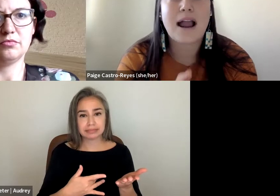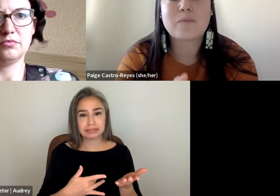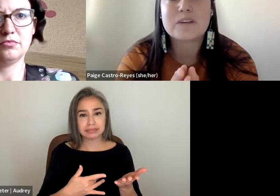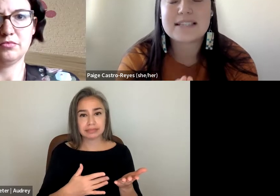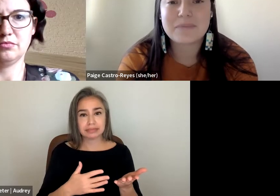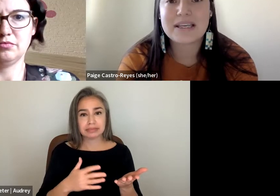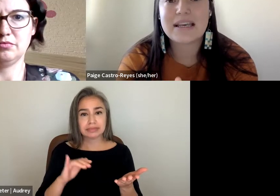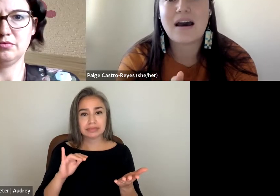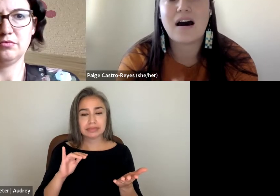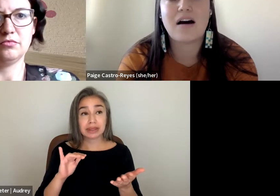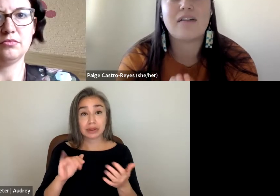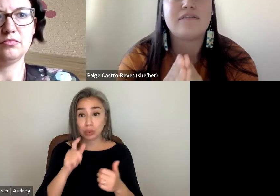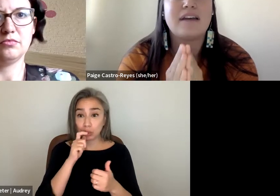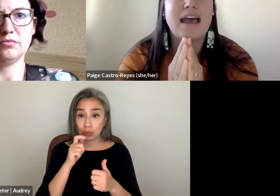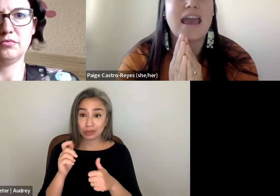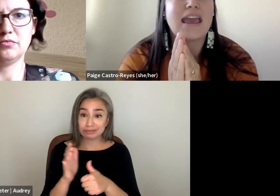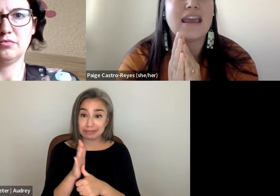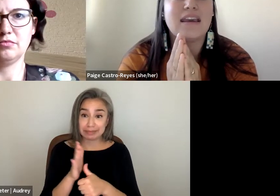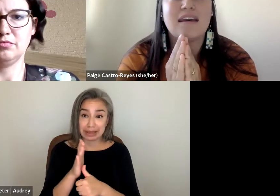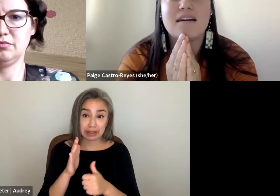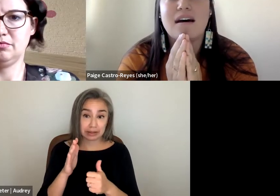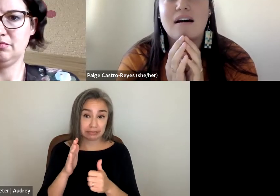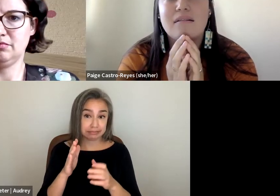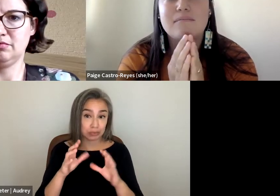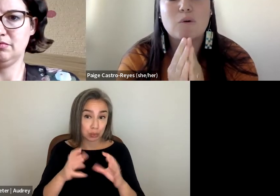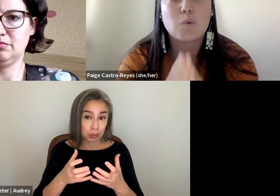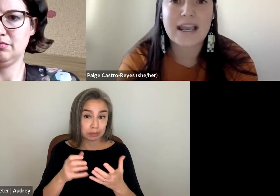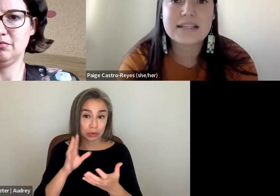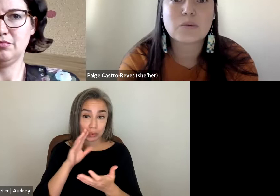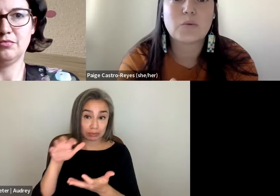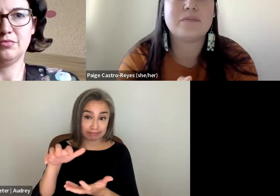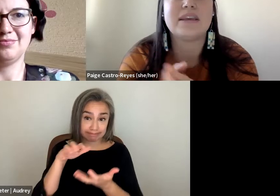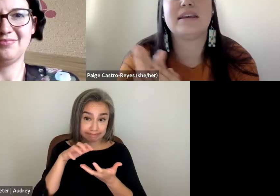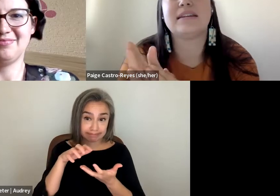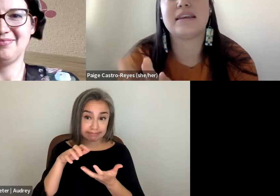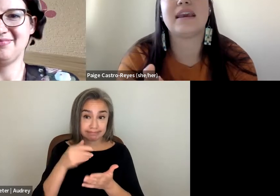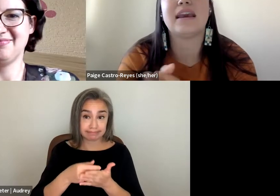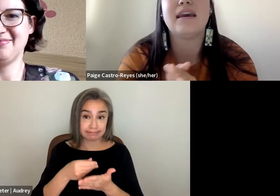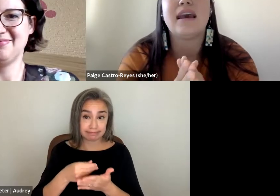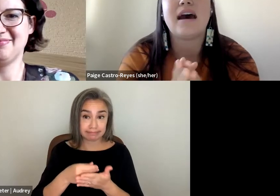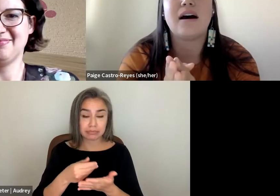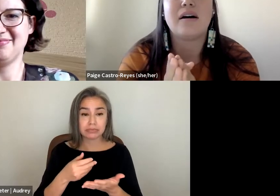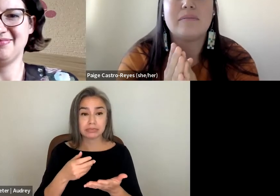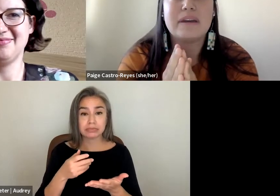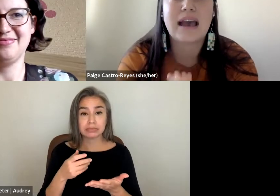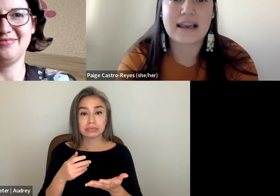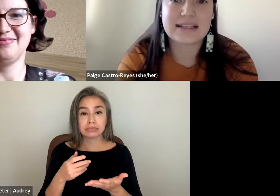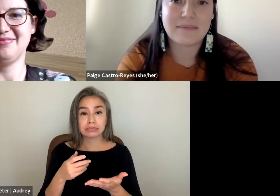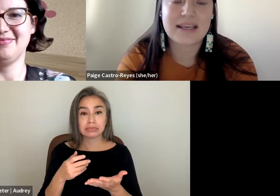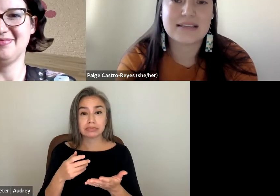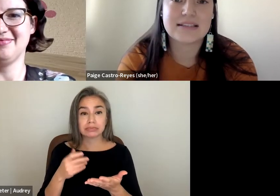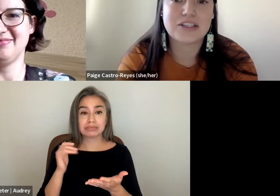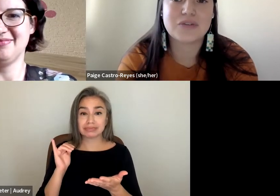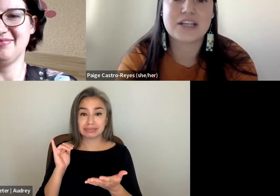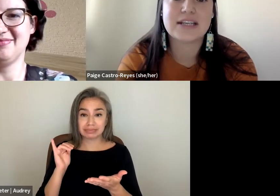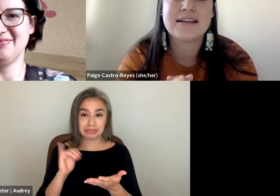the prime recipient of a grant would be the